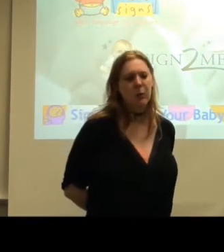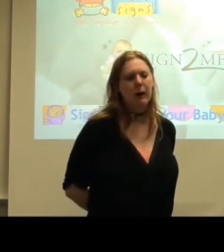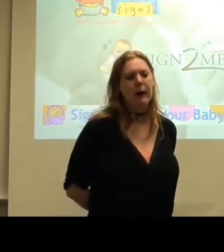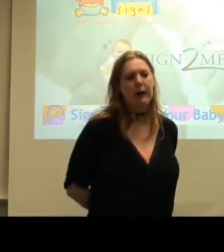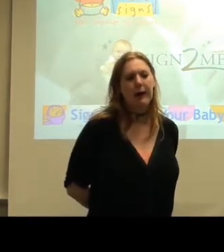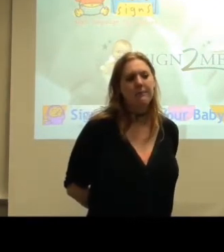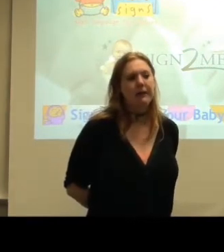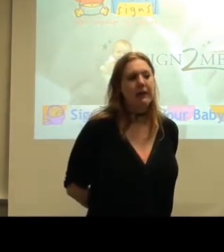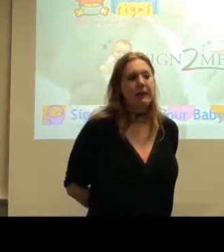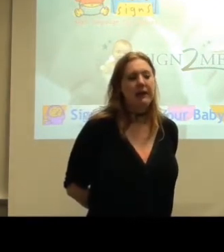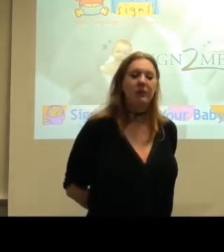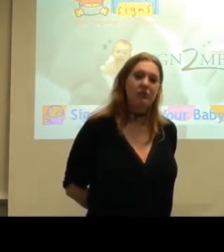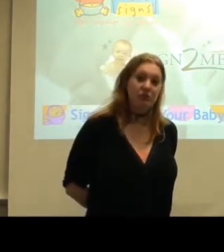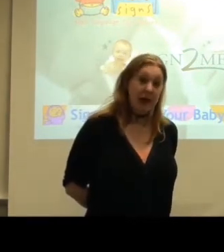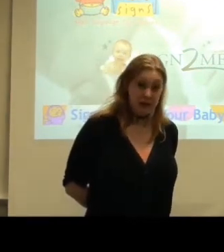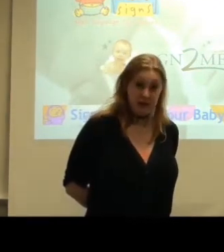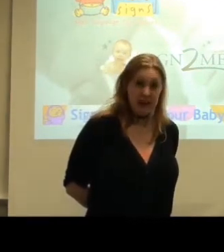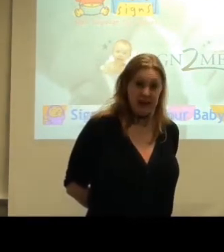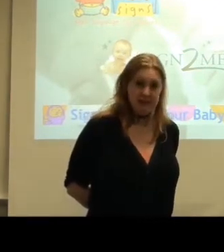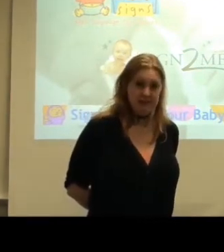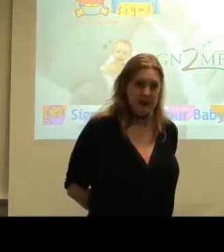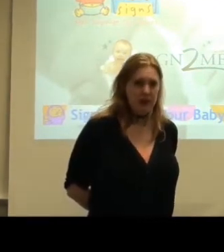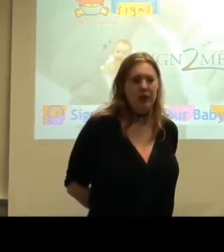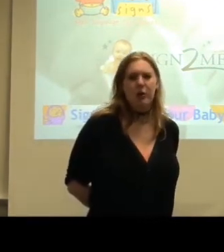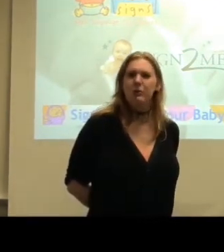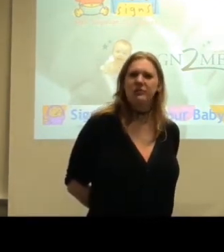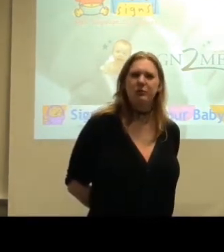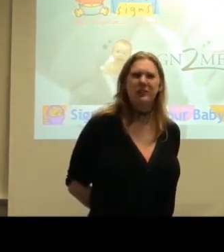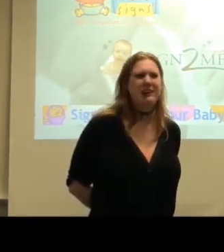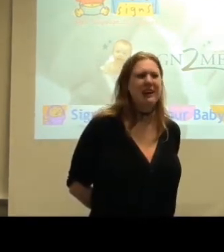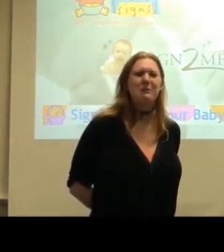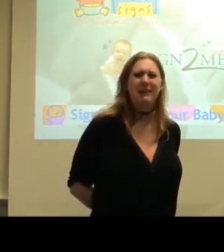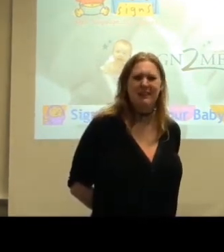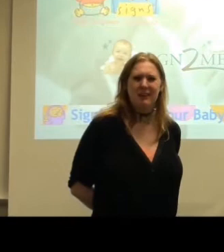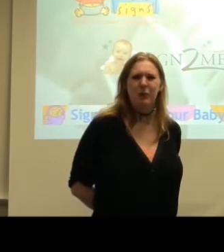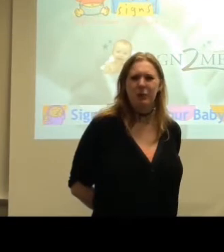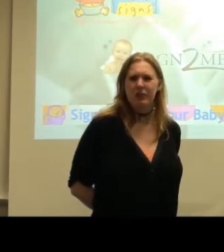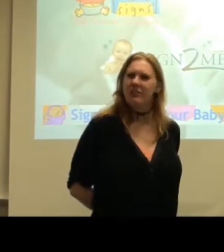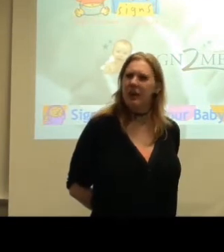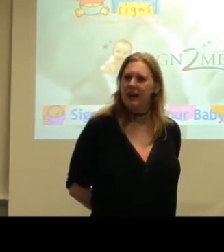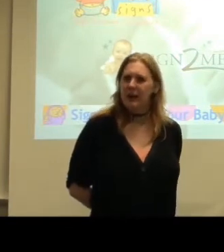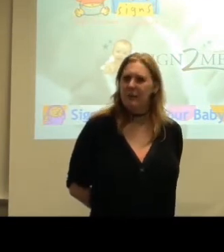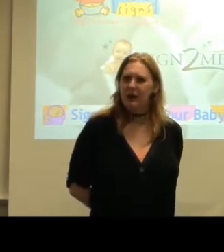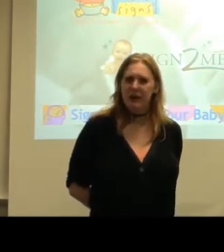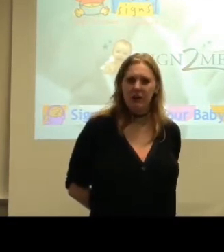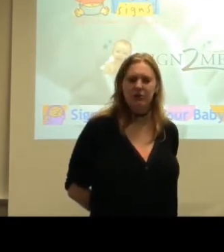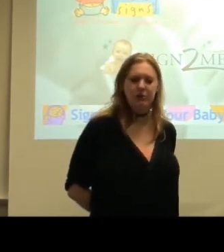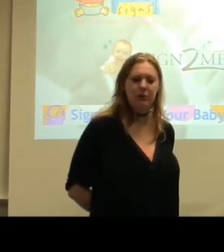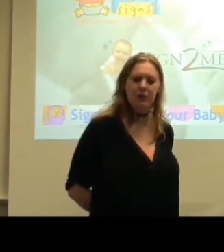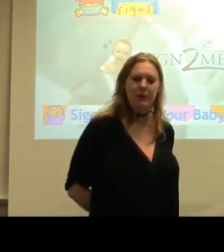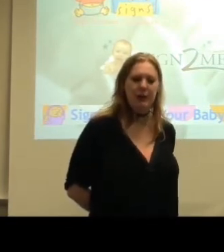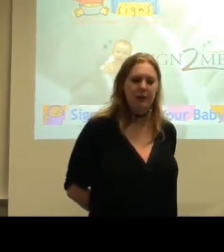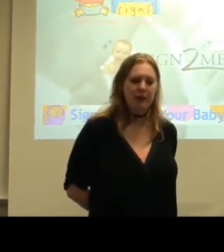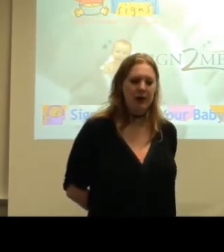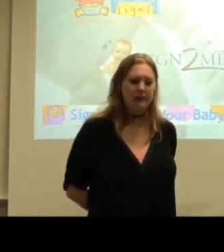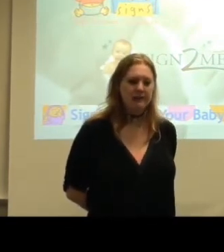more English rather than ASL, which is really not a big deal when we're just talking about hearing children with hearing parents